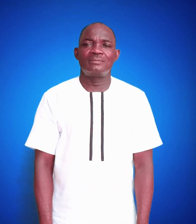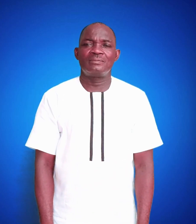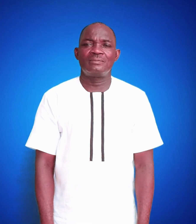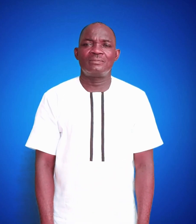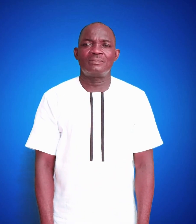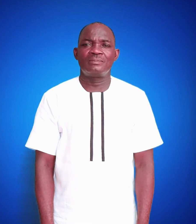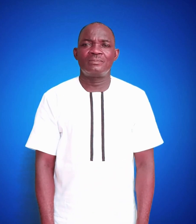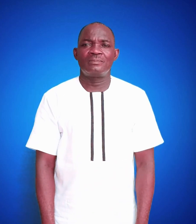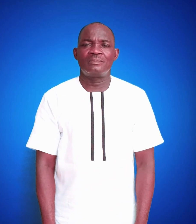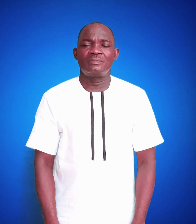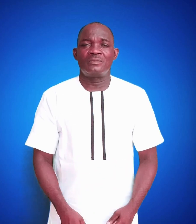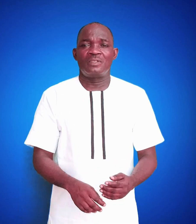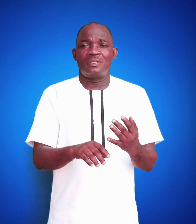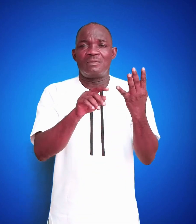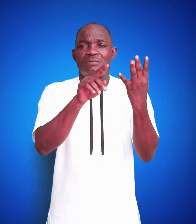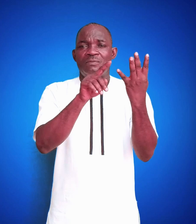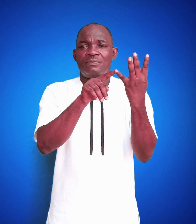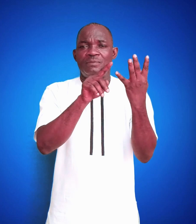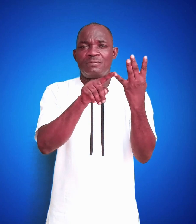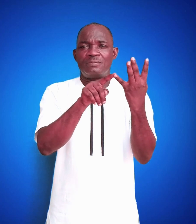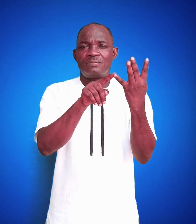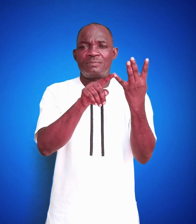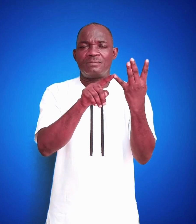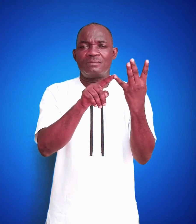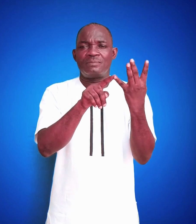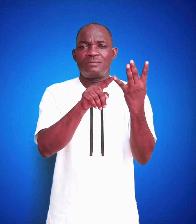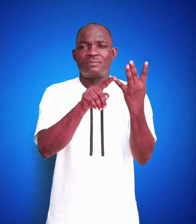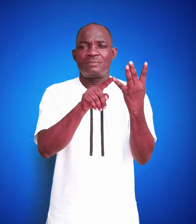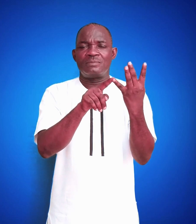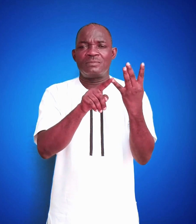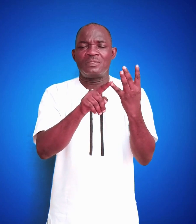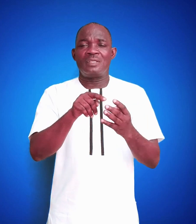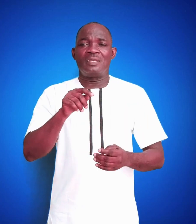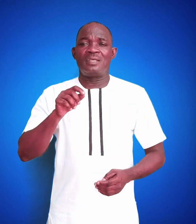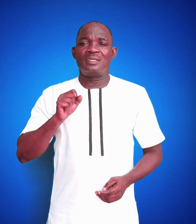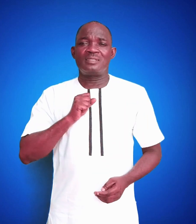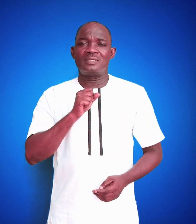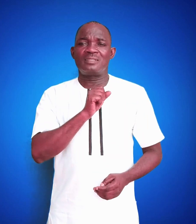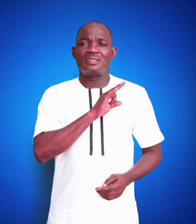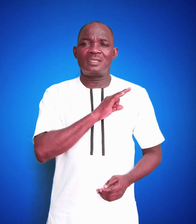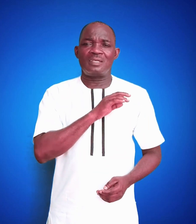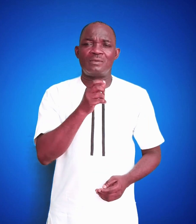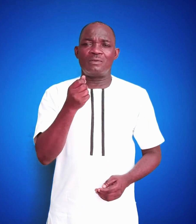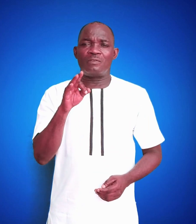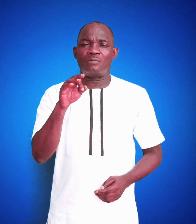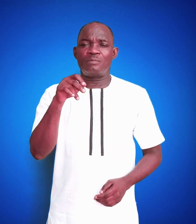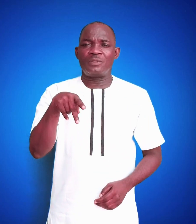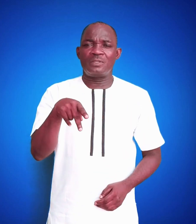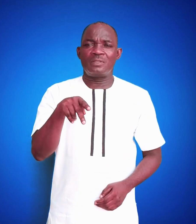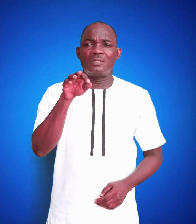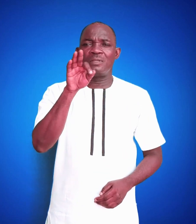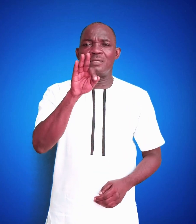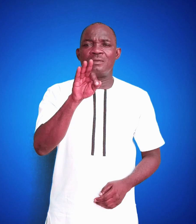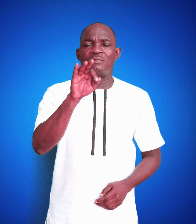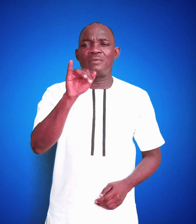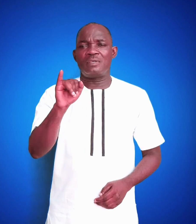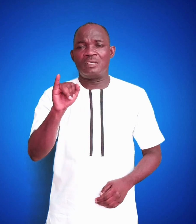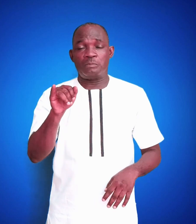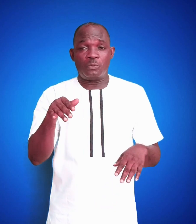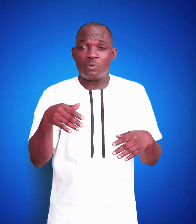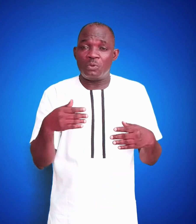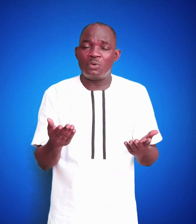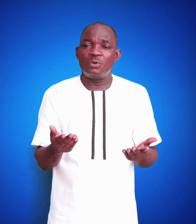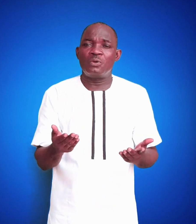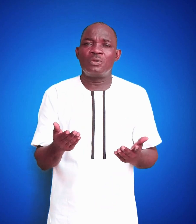4. Staff of PFI